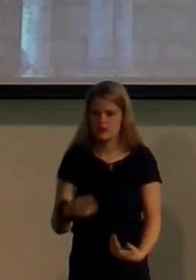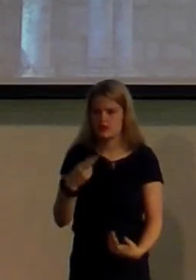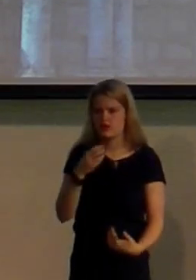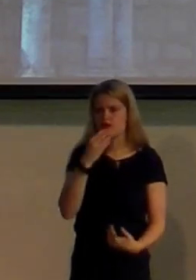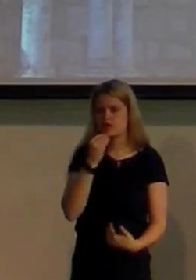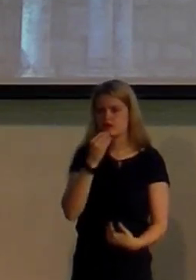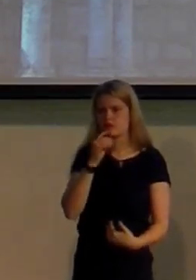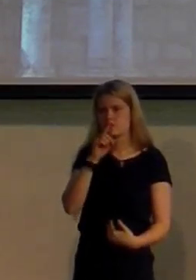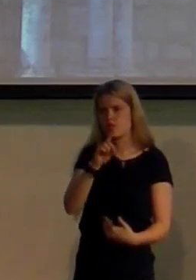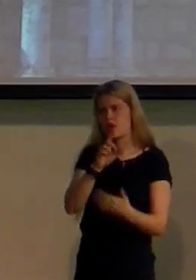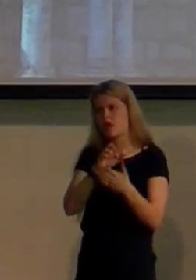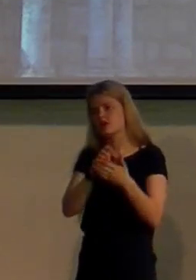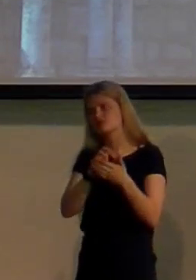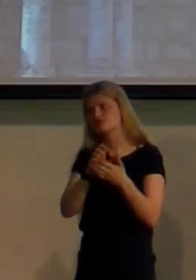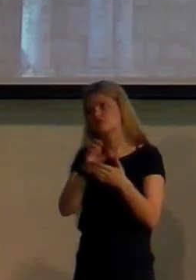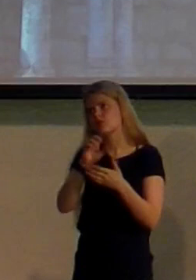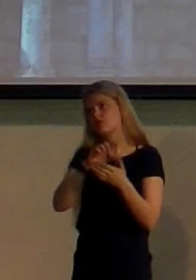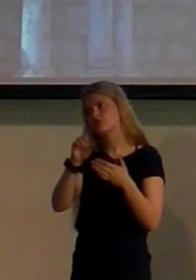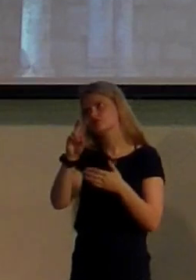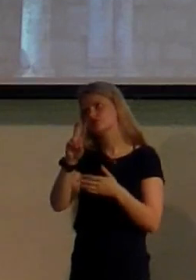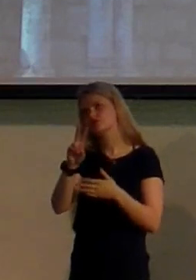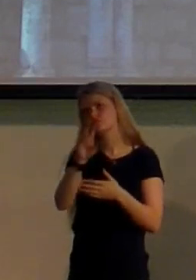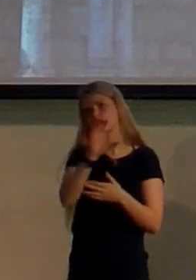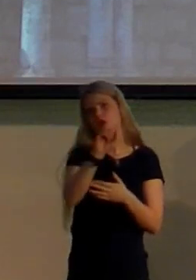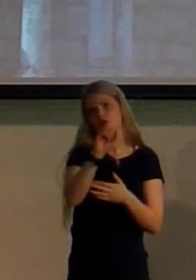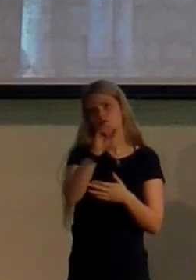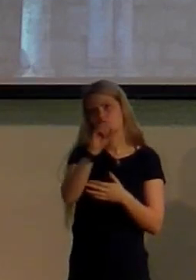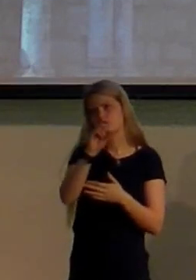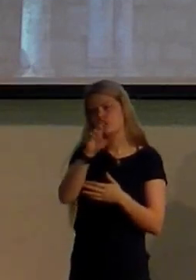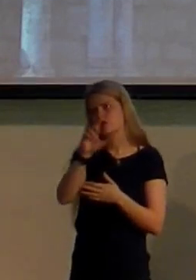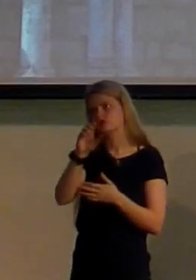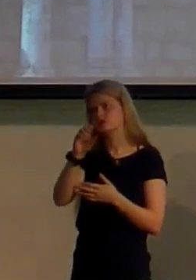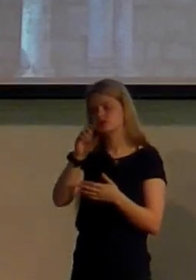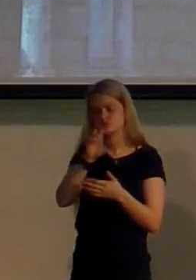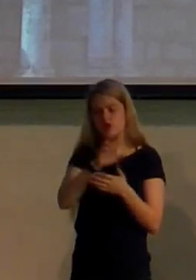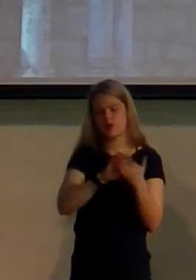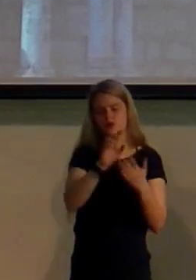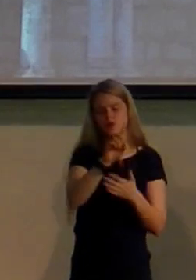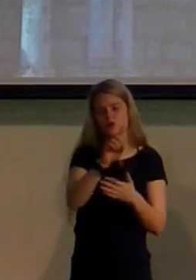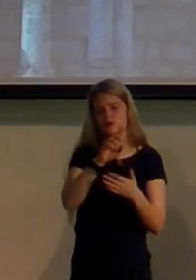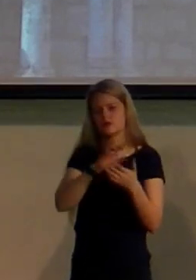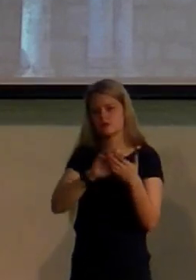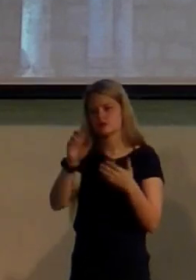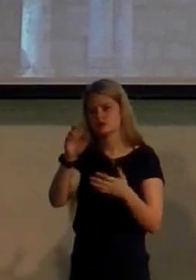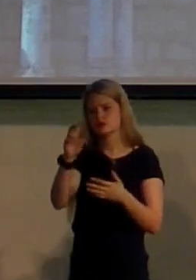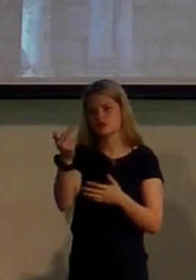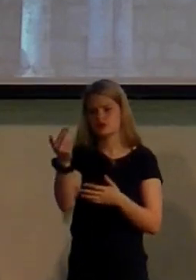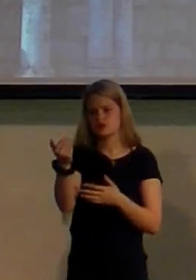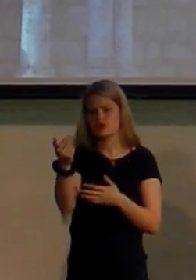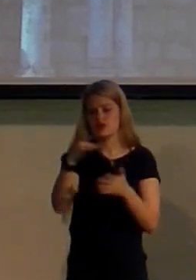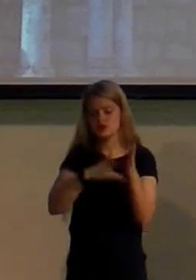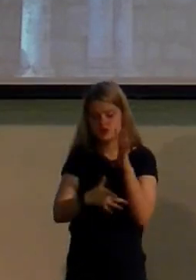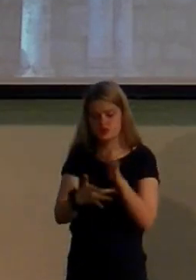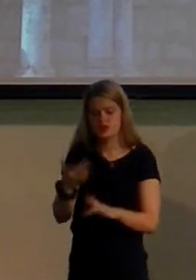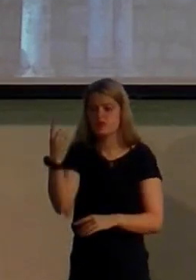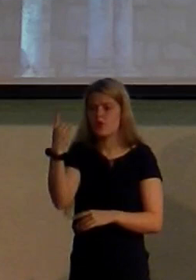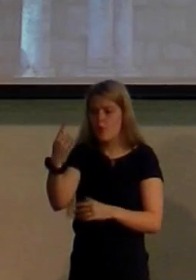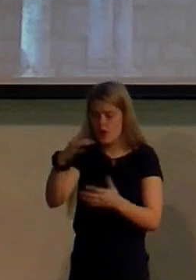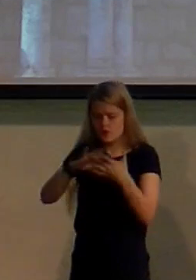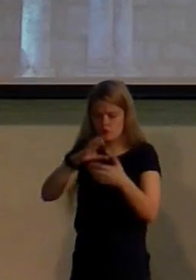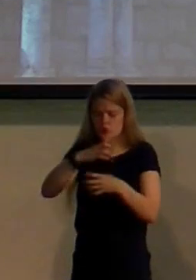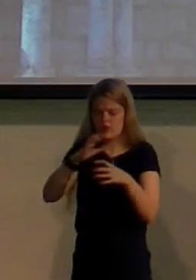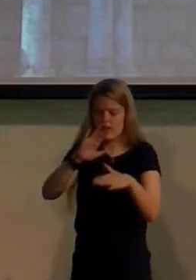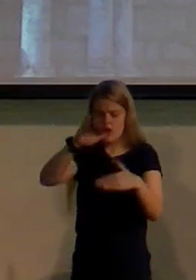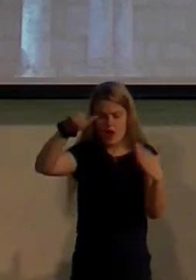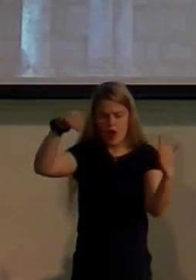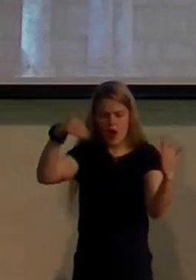2, Colossians chapter 1, verse 16 would tell us that Jesus is the one who has created all,